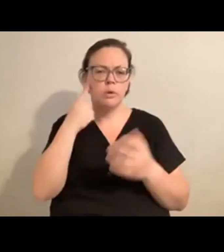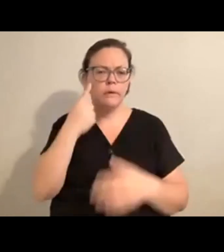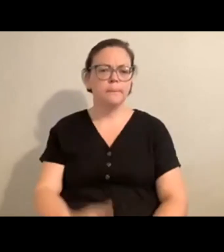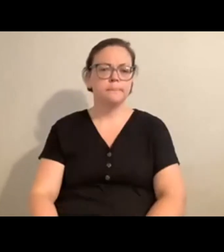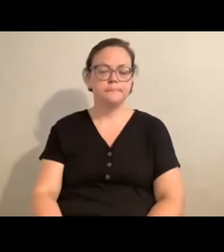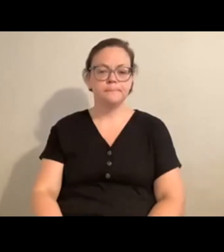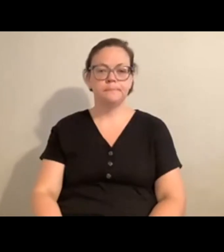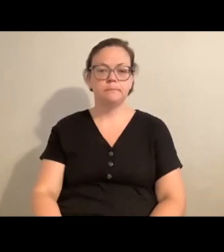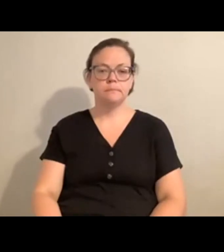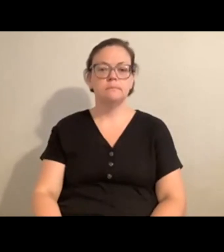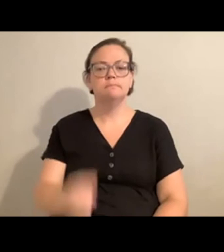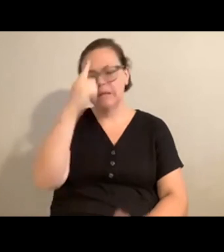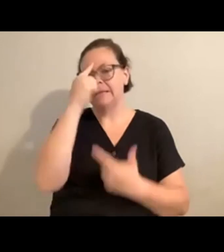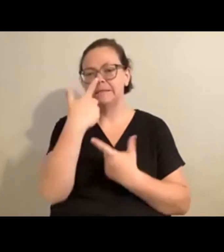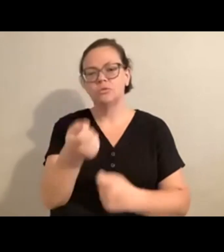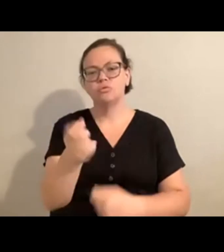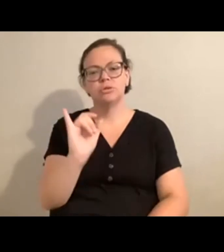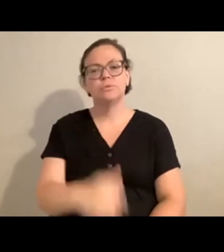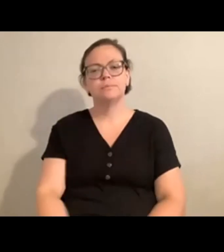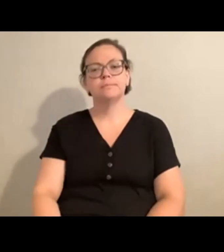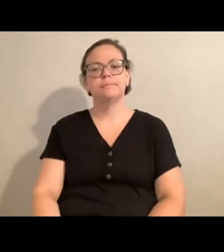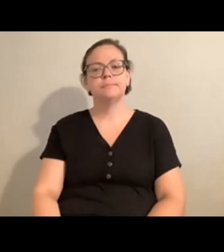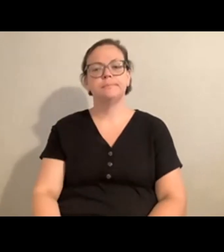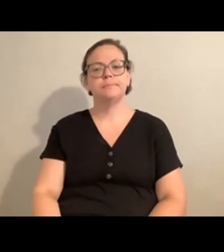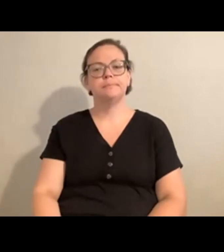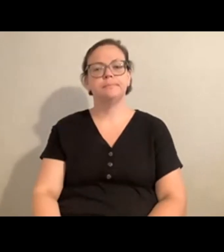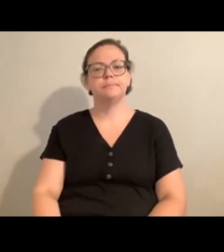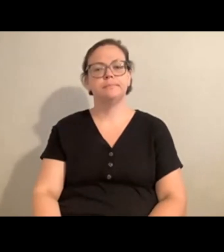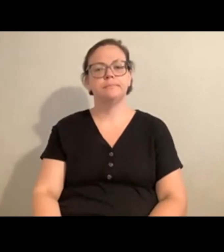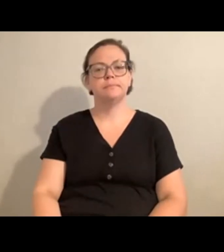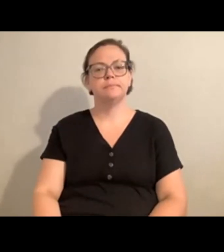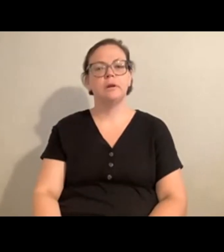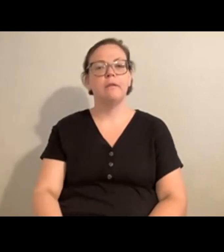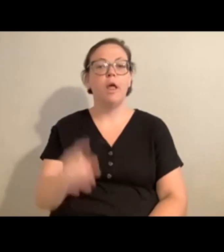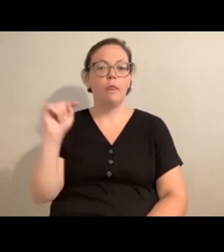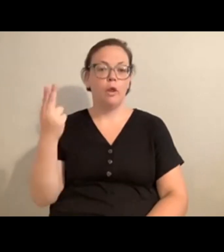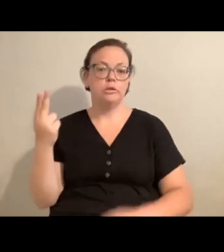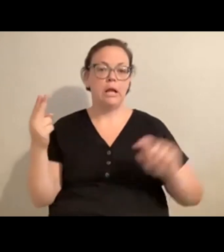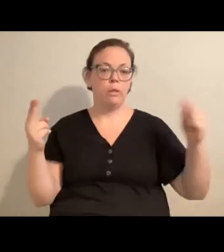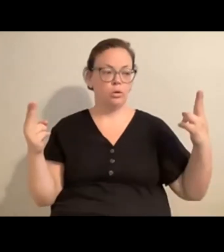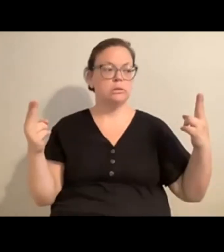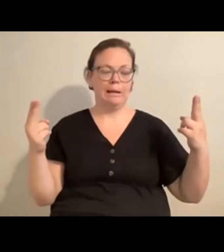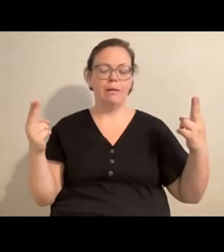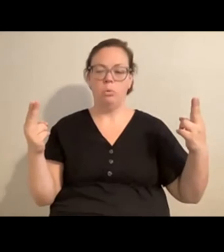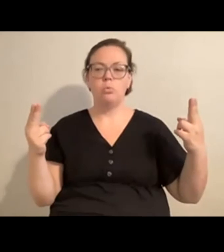I find that interesting as well. These bookended by these Thursdays.